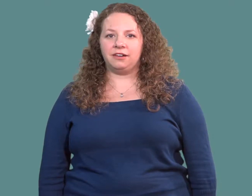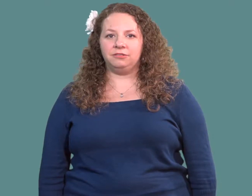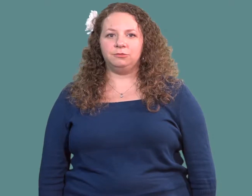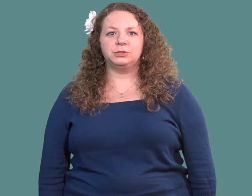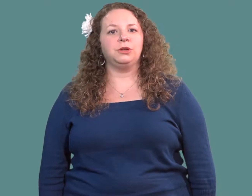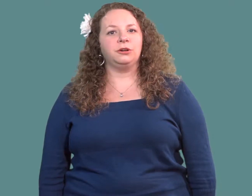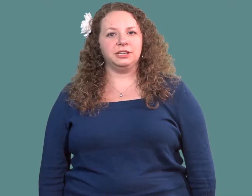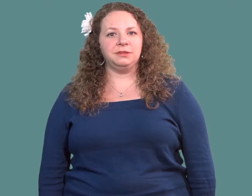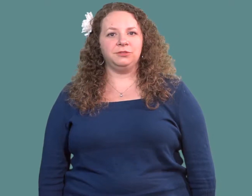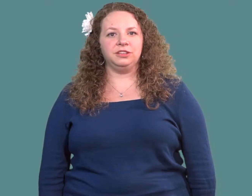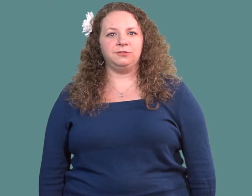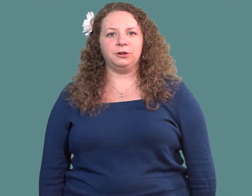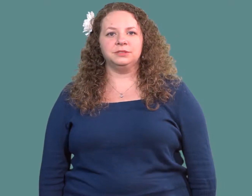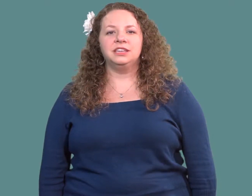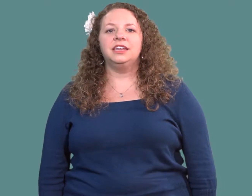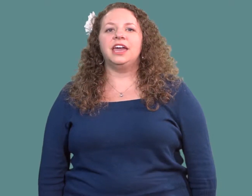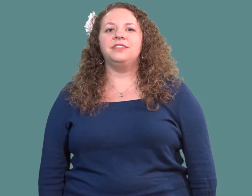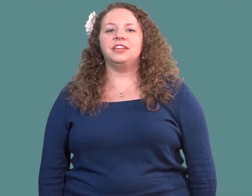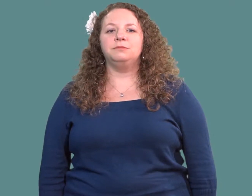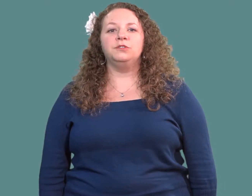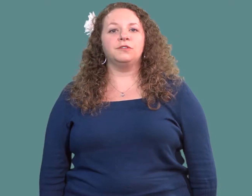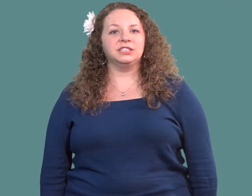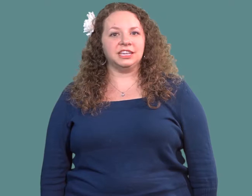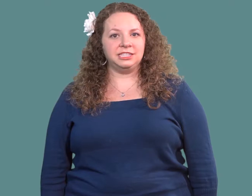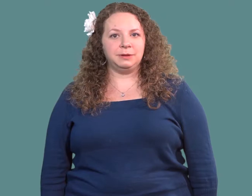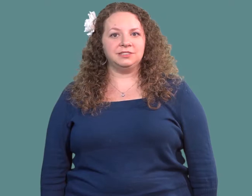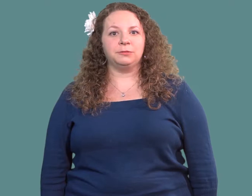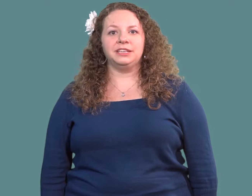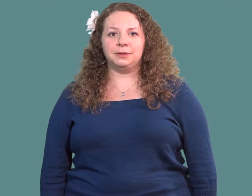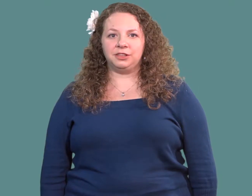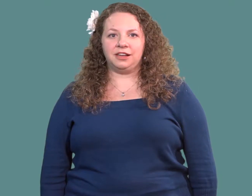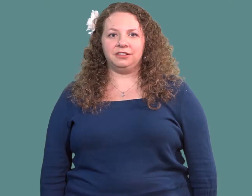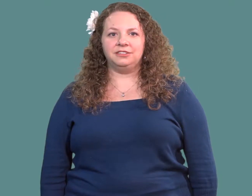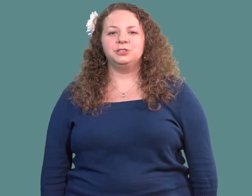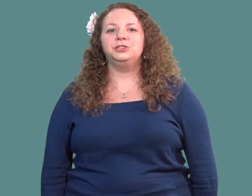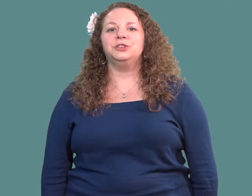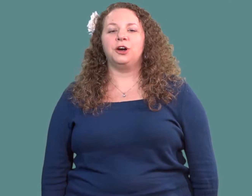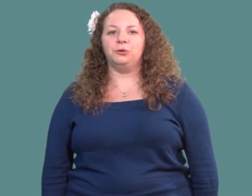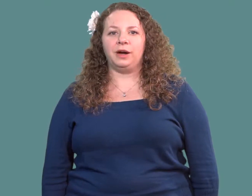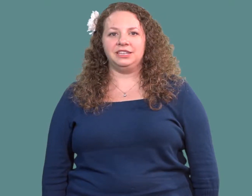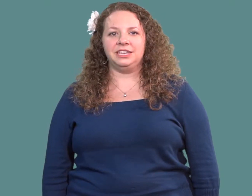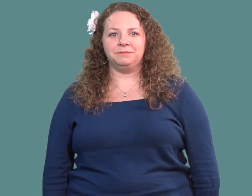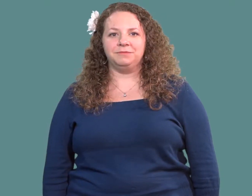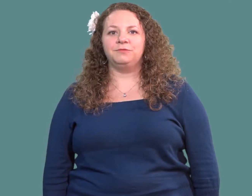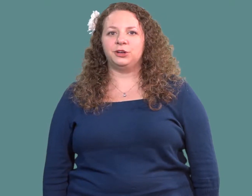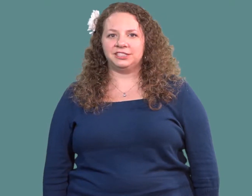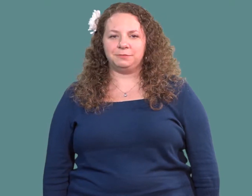L, which will already be fully formed, and then move over a slight space for my double L to the O-Y-D. For example,